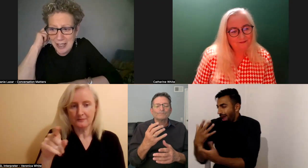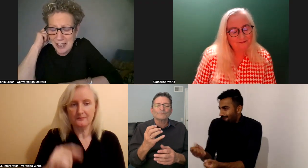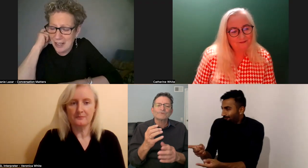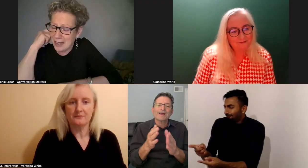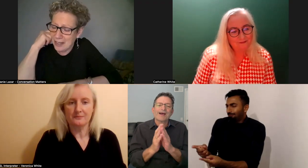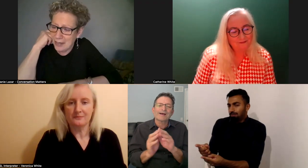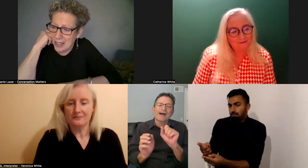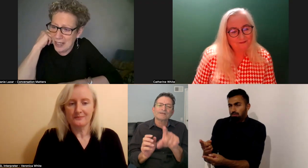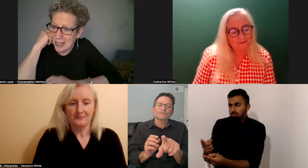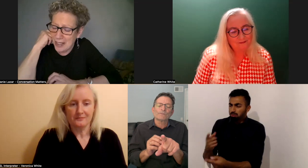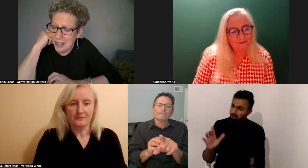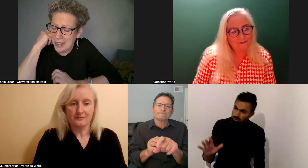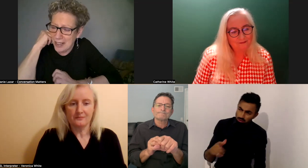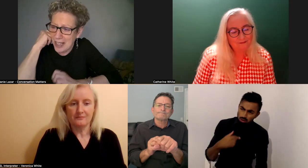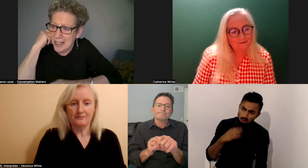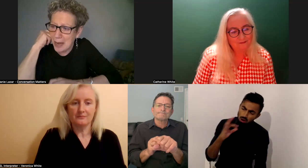really